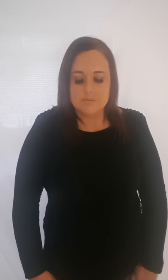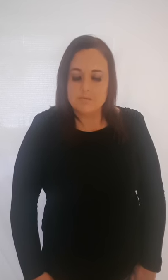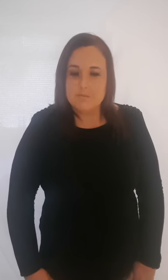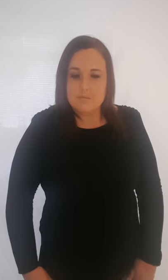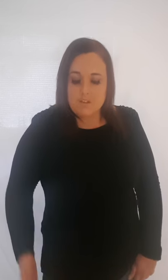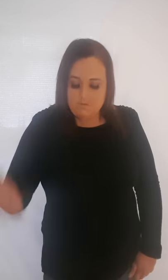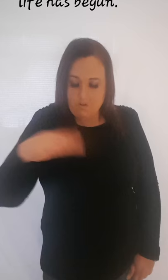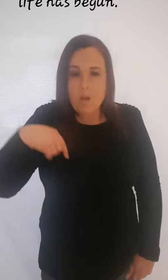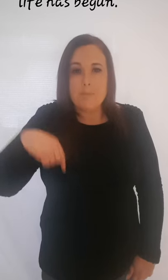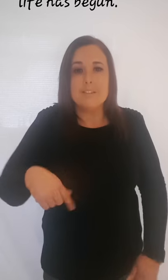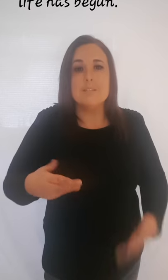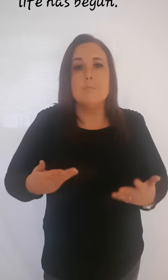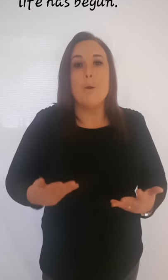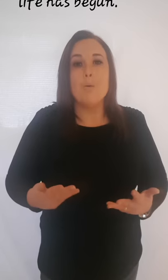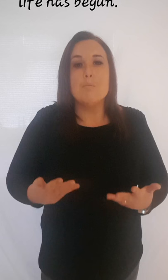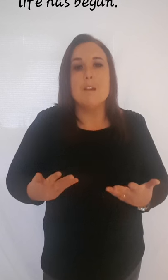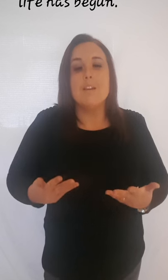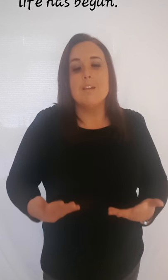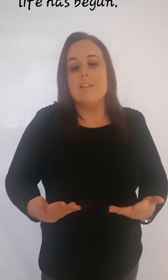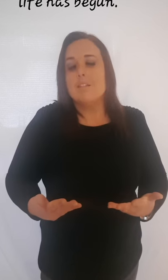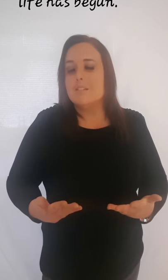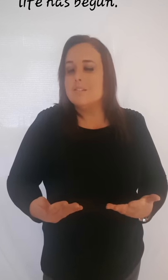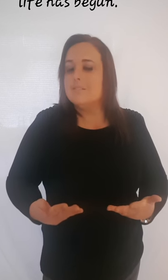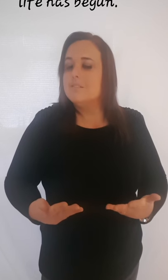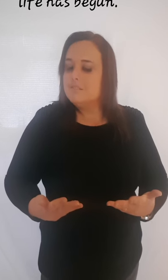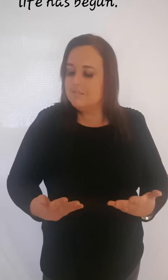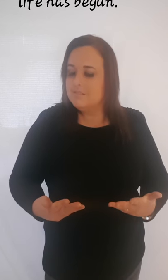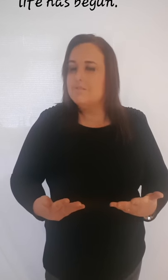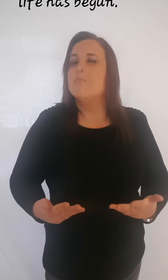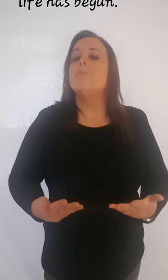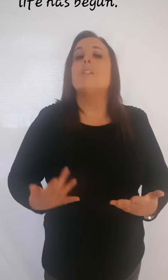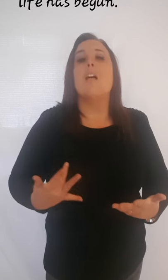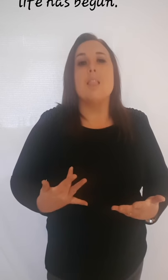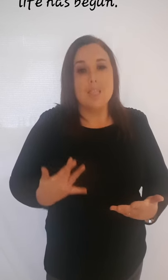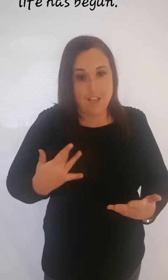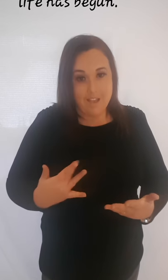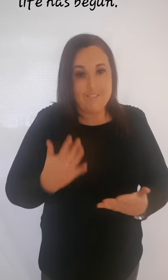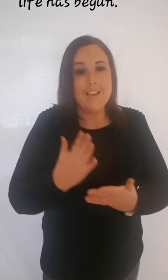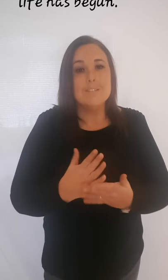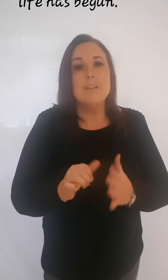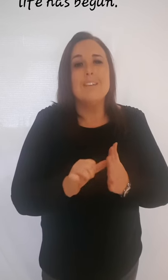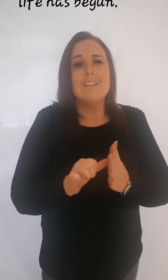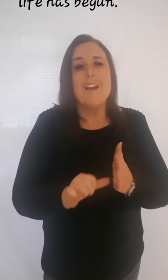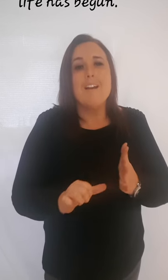From this moment, life has begun.